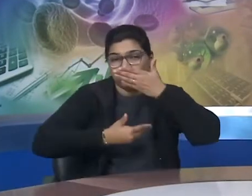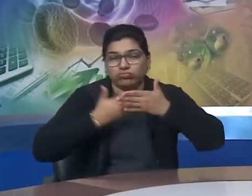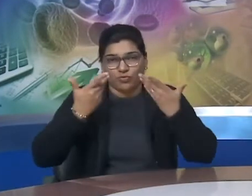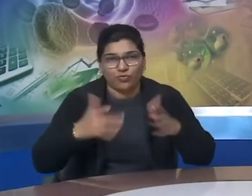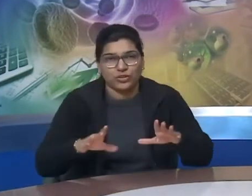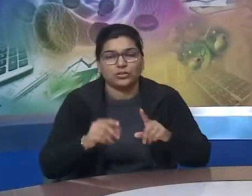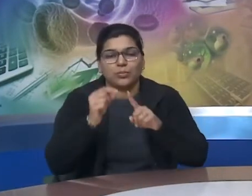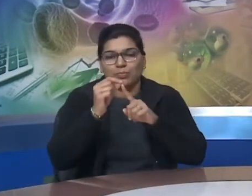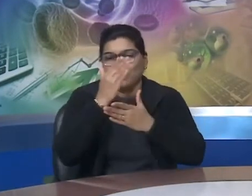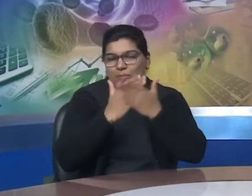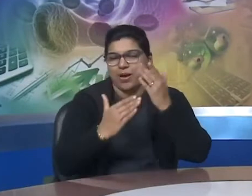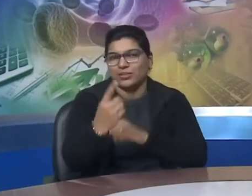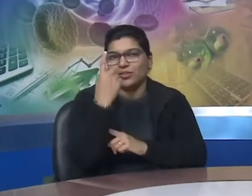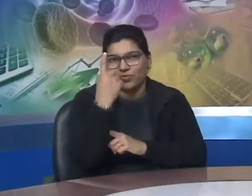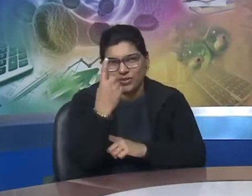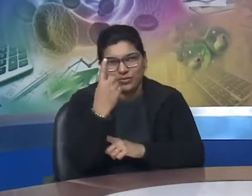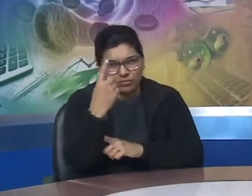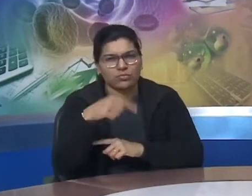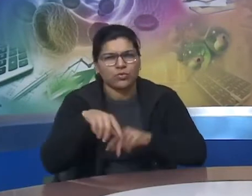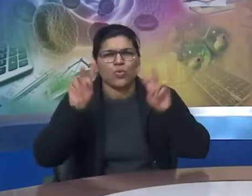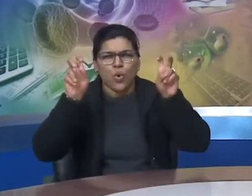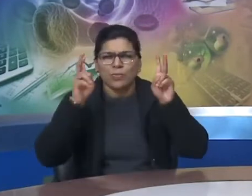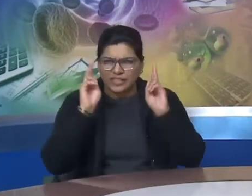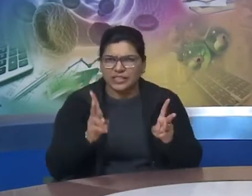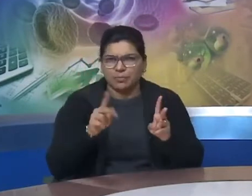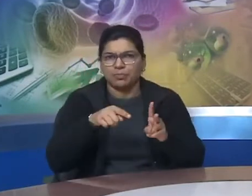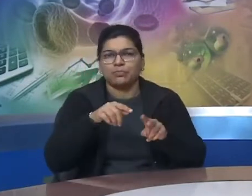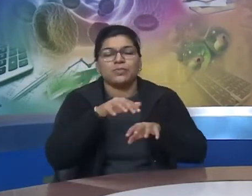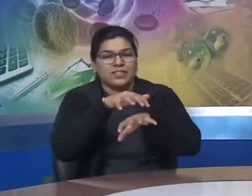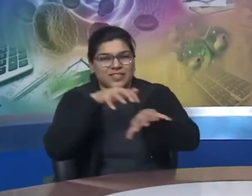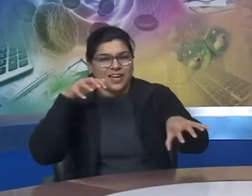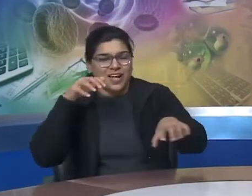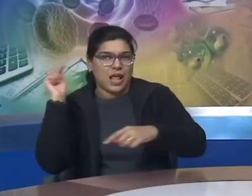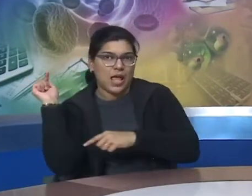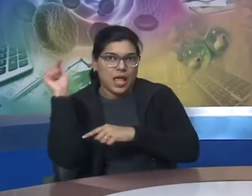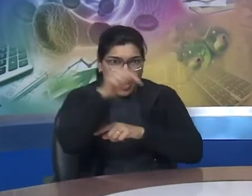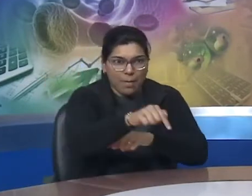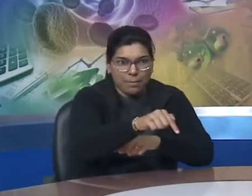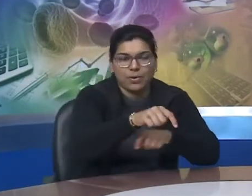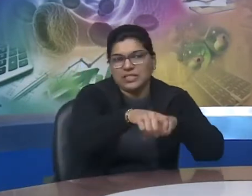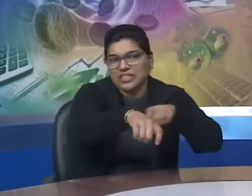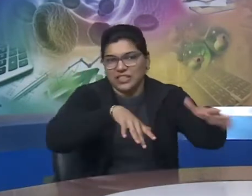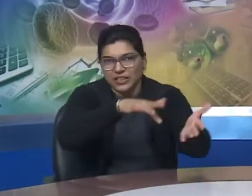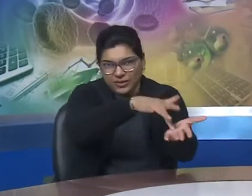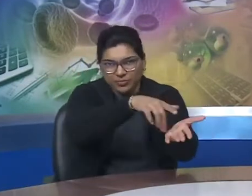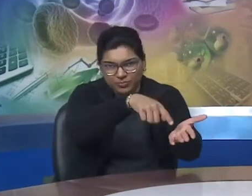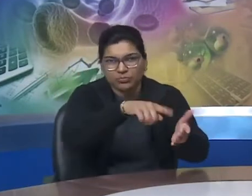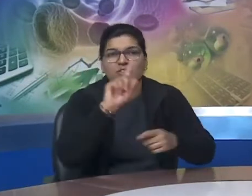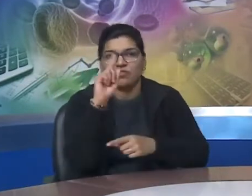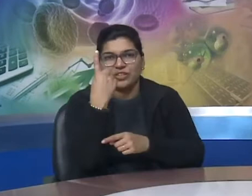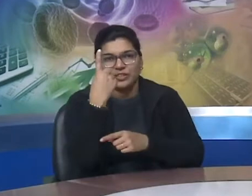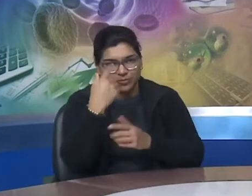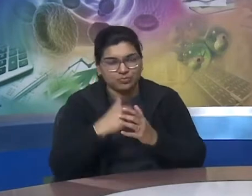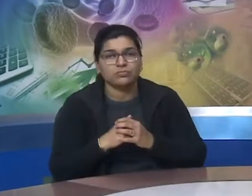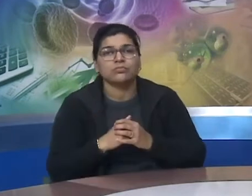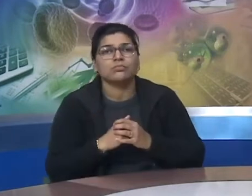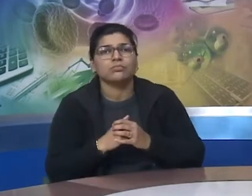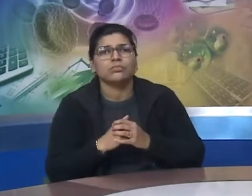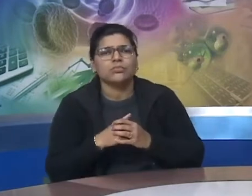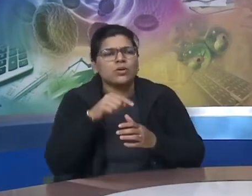In part 1 of A Tiger Comes to